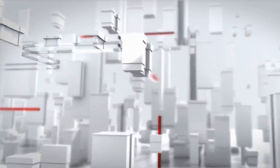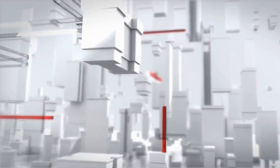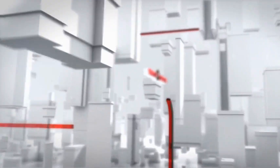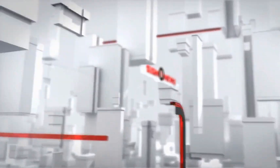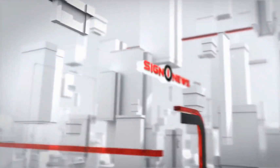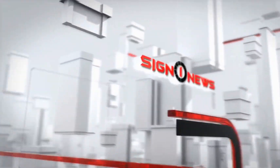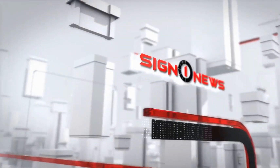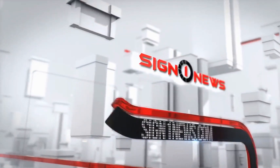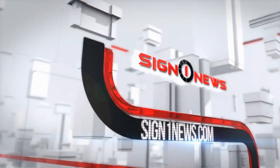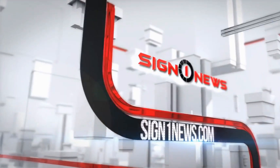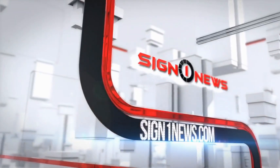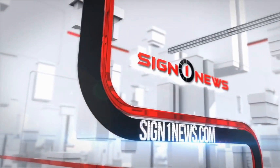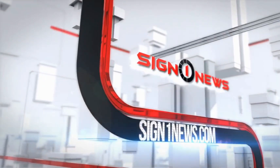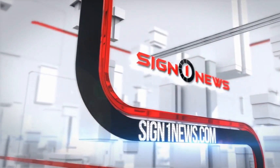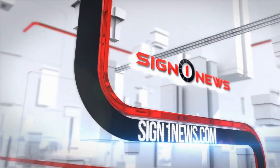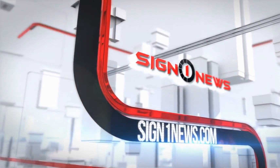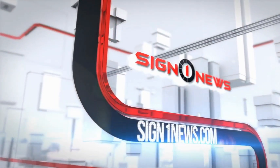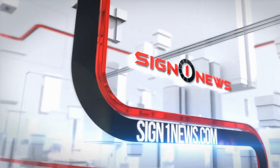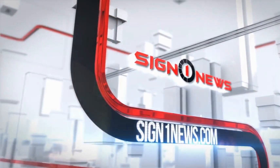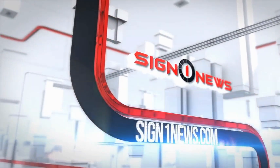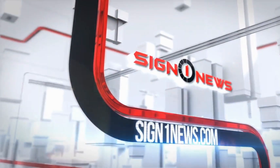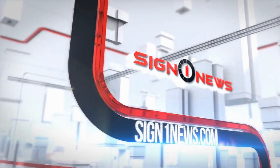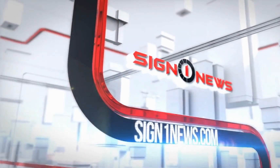Bye. Bye.